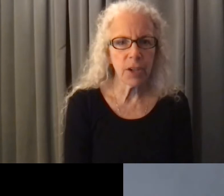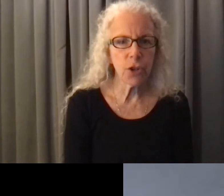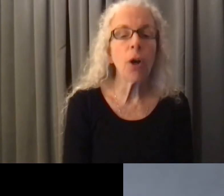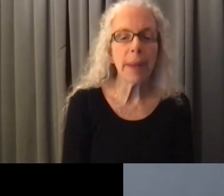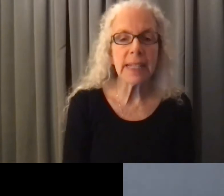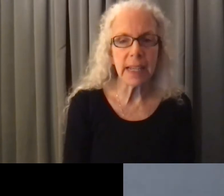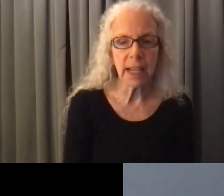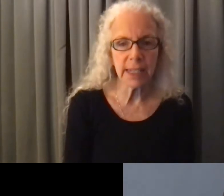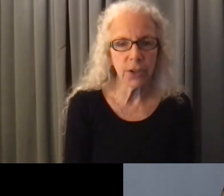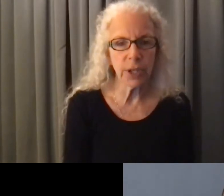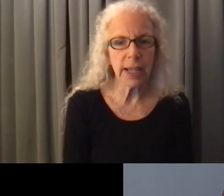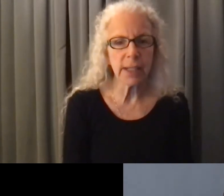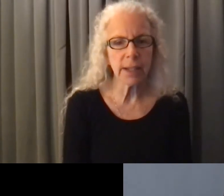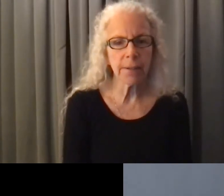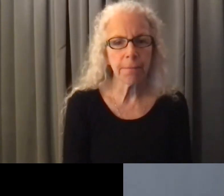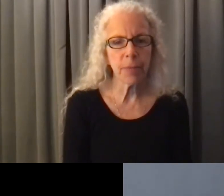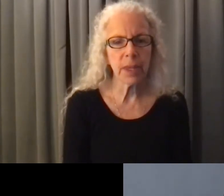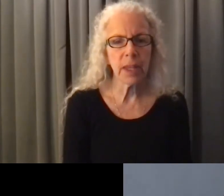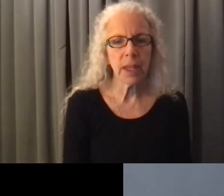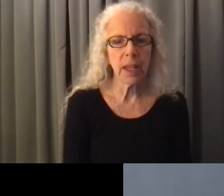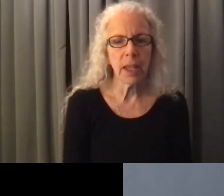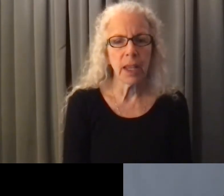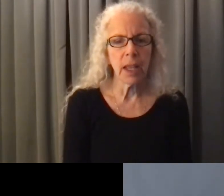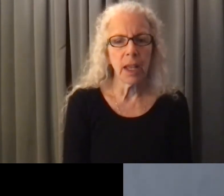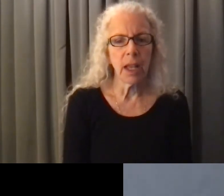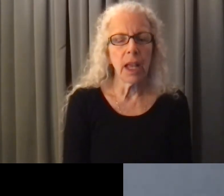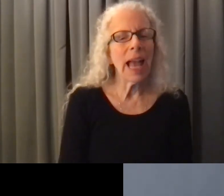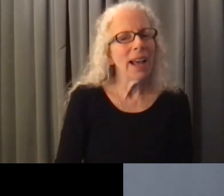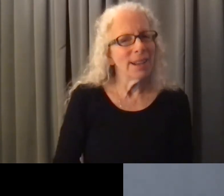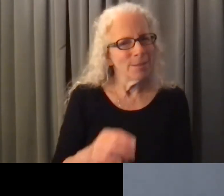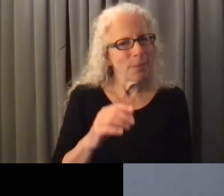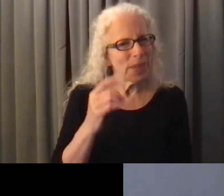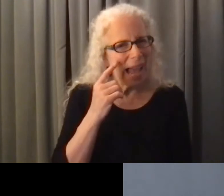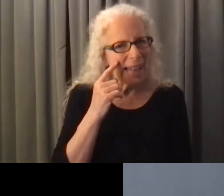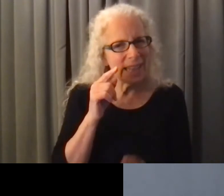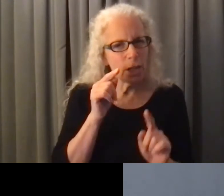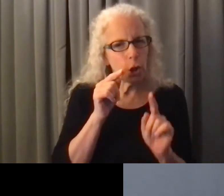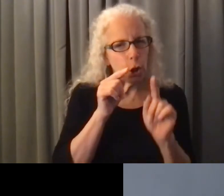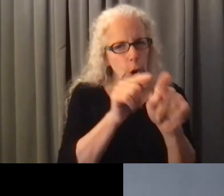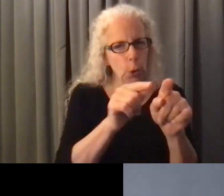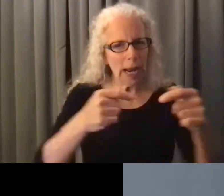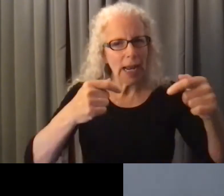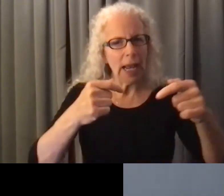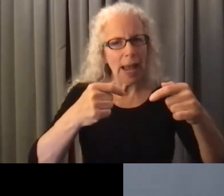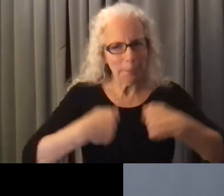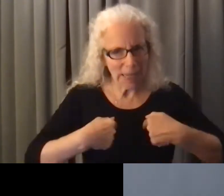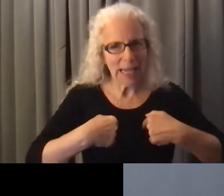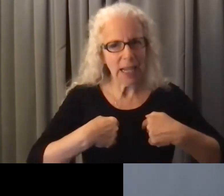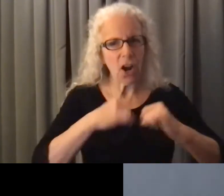oh, Betsy, I see you. Yes. Kim, I think you're on the same year as me, and it